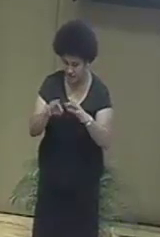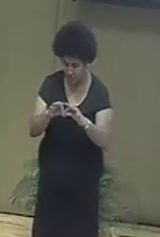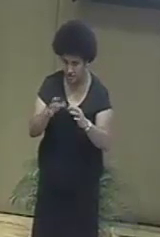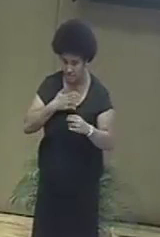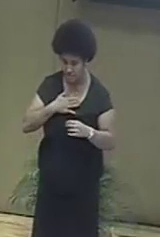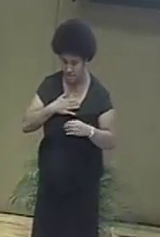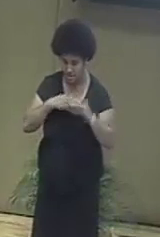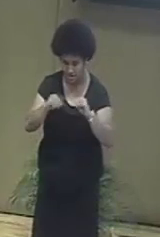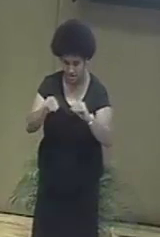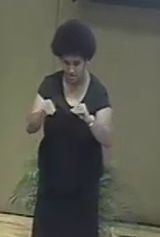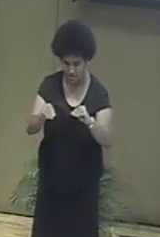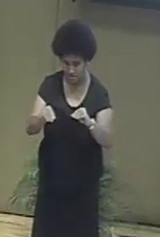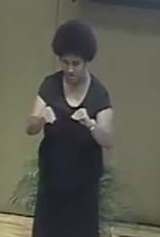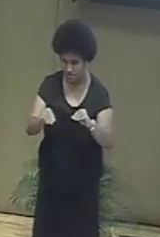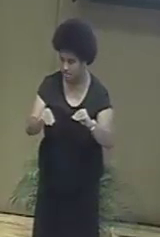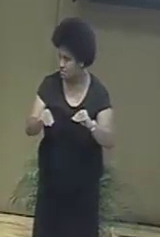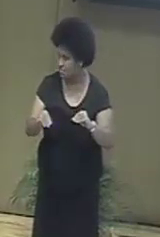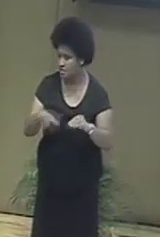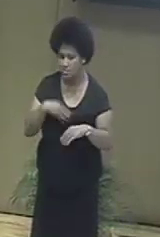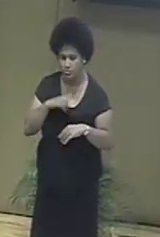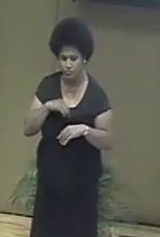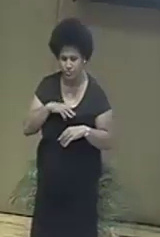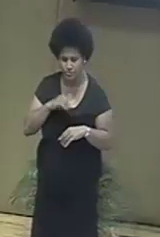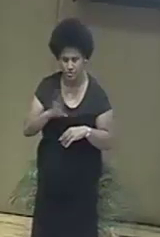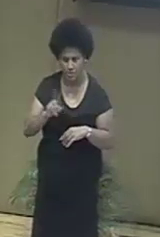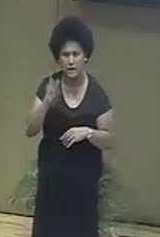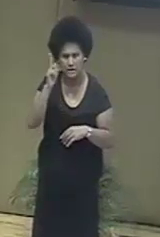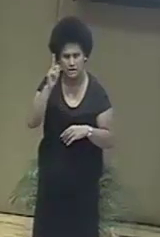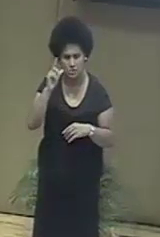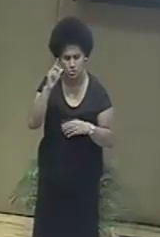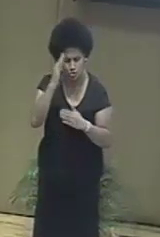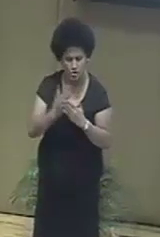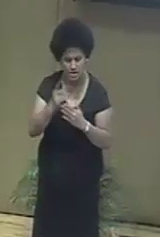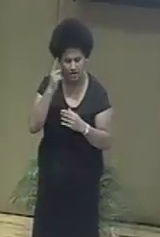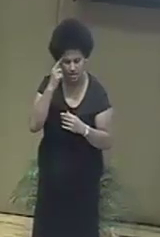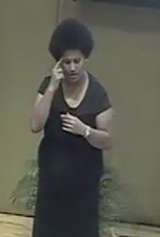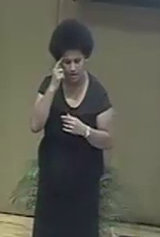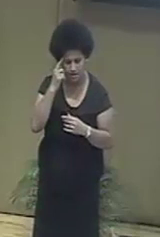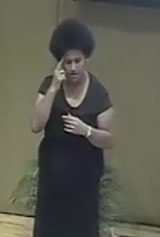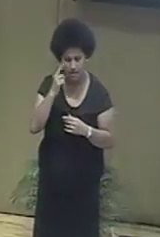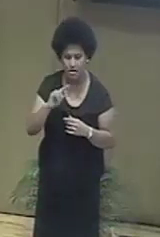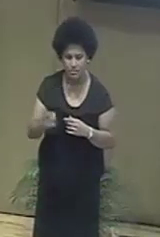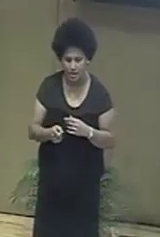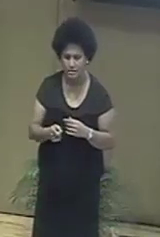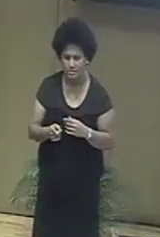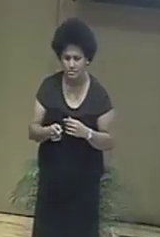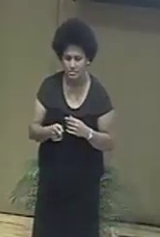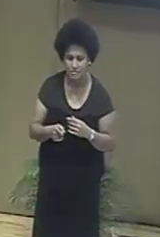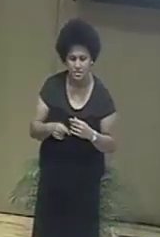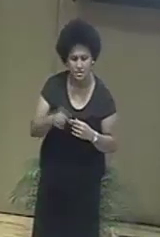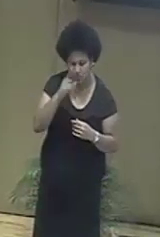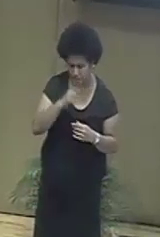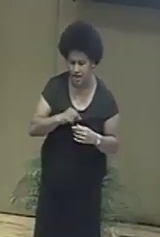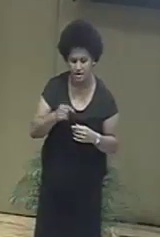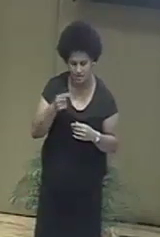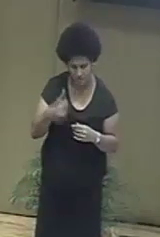Facebook or something like that in my teaching, I am going to be a little bit scared of what the students think about it. But you know, no innovation has ever happened